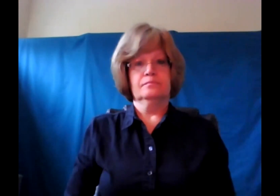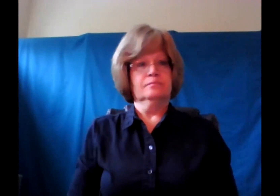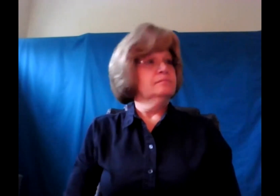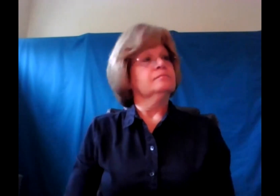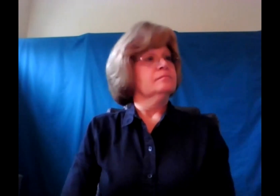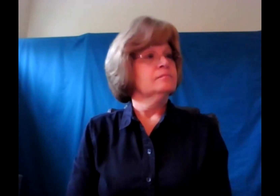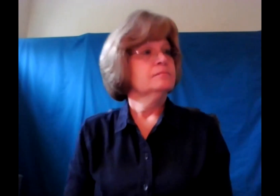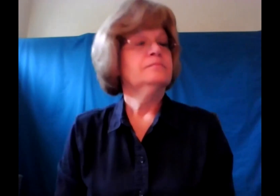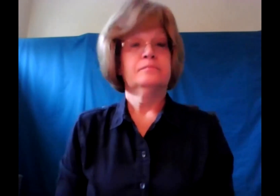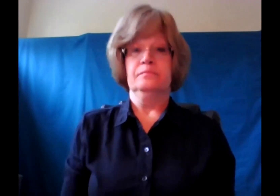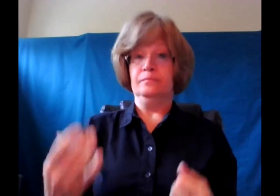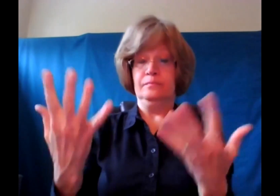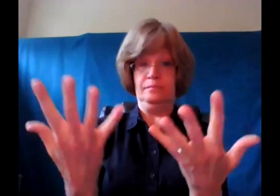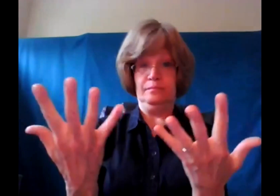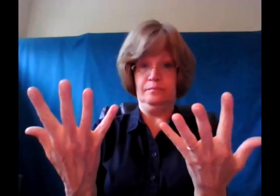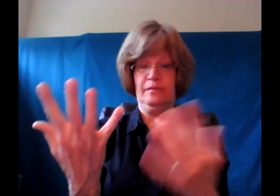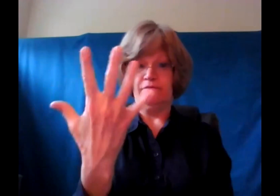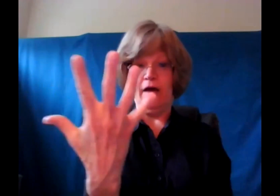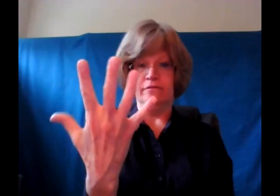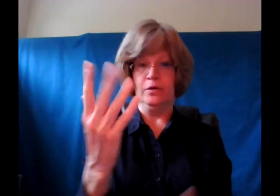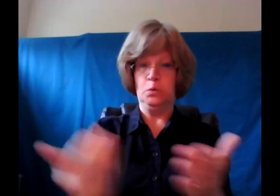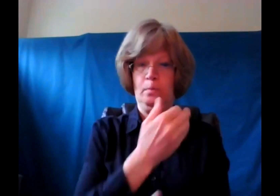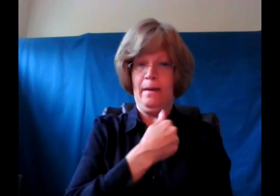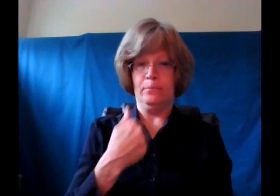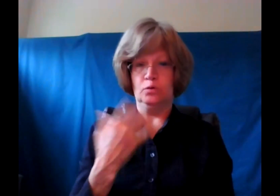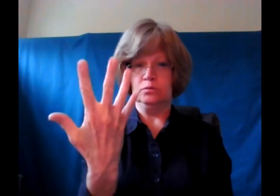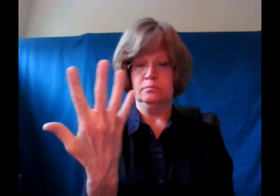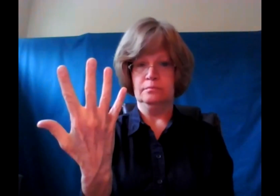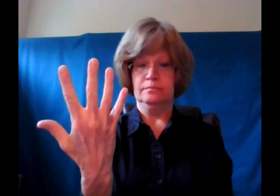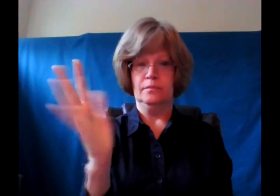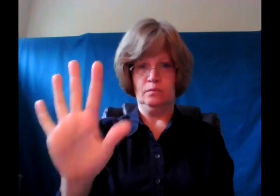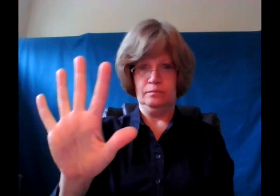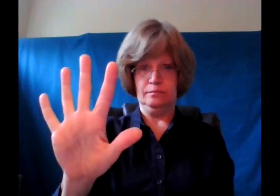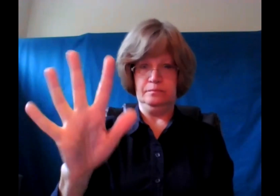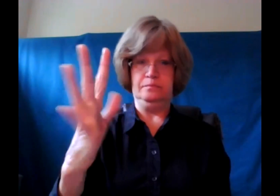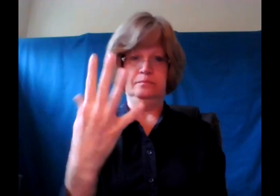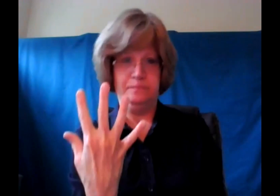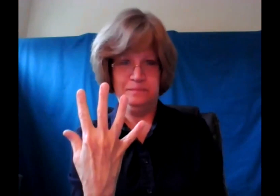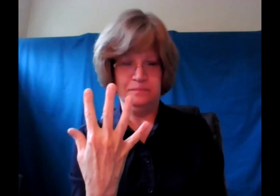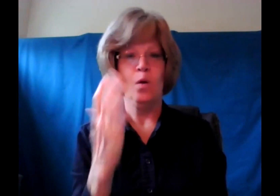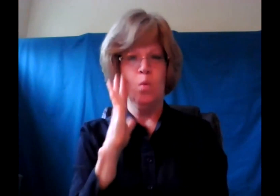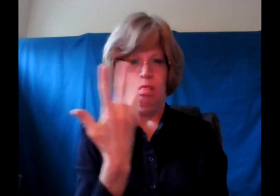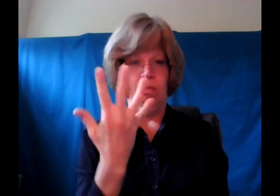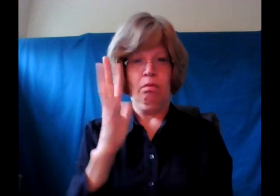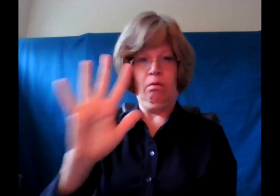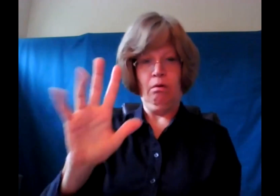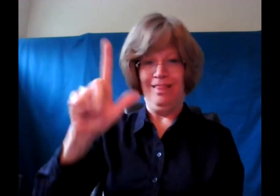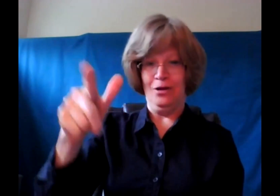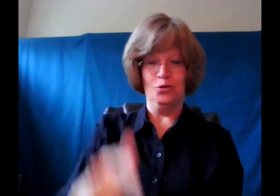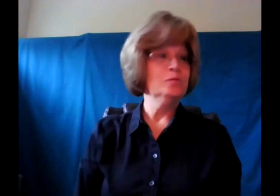Congregation may be seated, and would the five new members please turn and face us? We'll have you turning around again a little later.